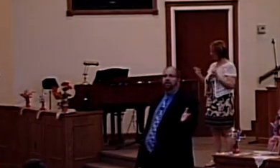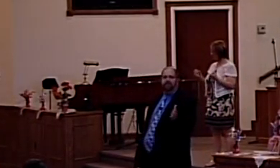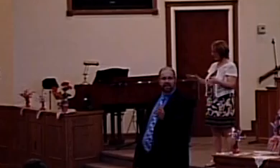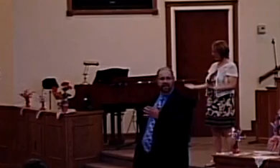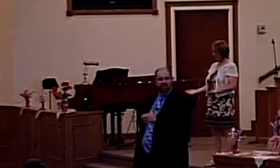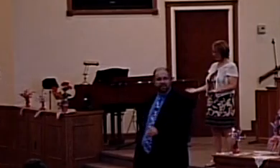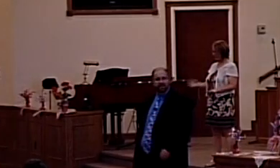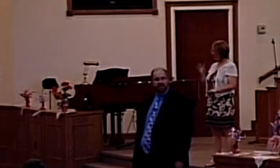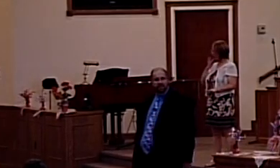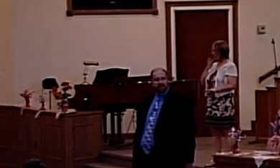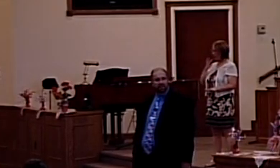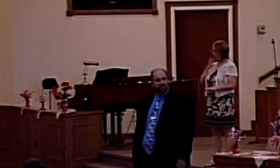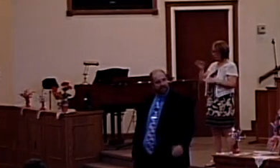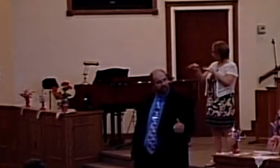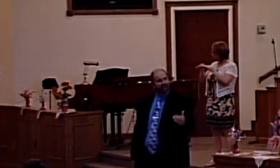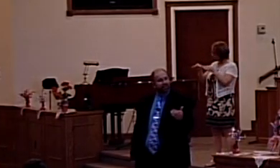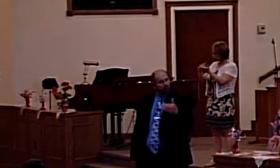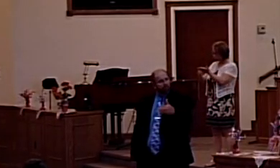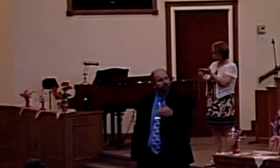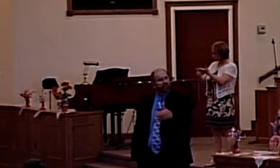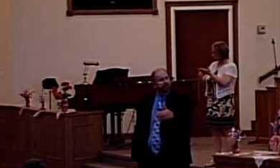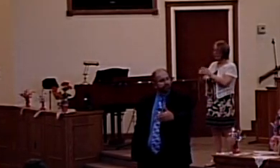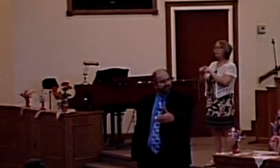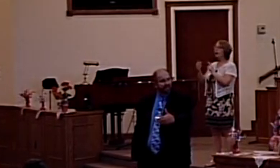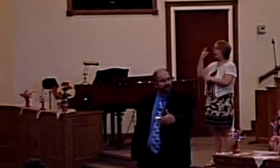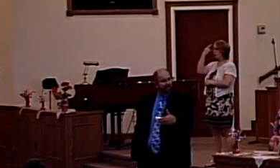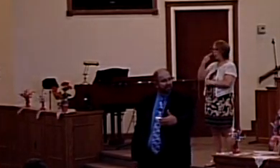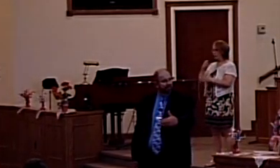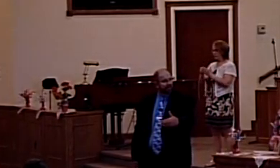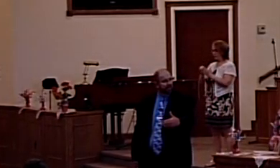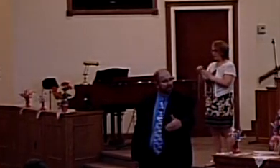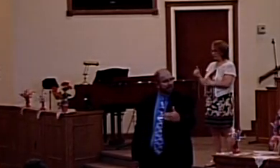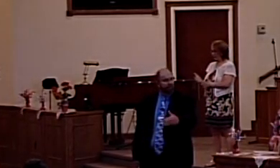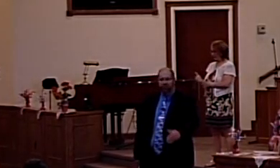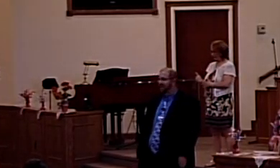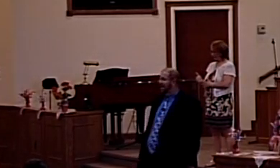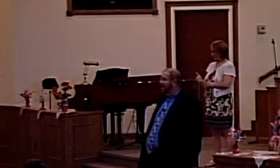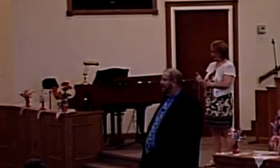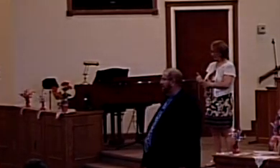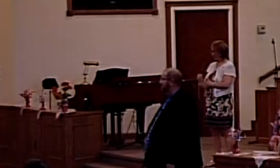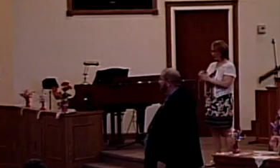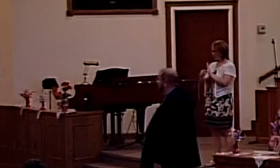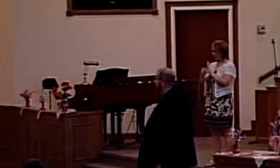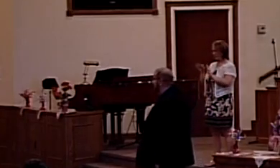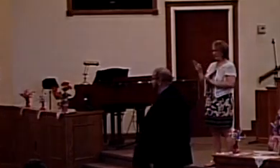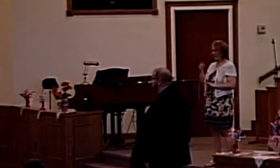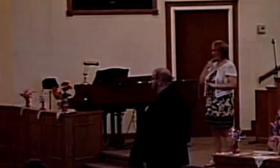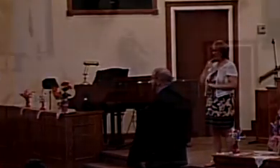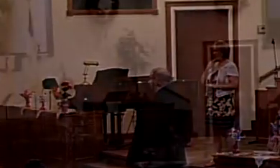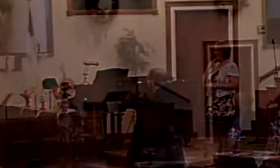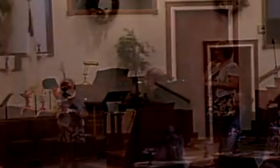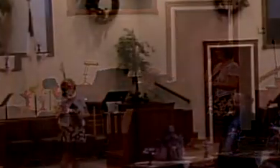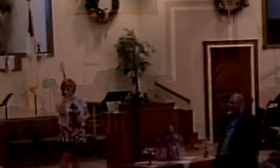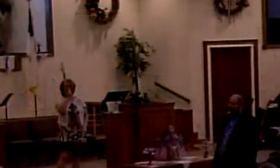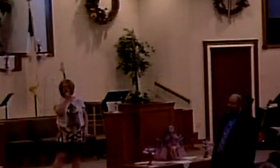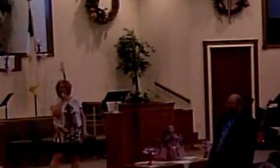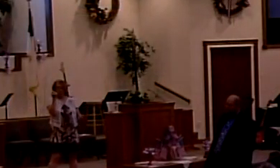all those things. But then we got to Romans chapter 10. In verse 9 there, and it says, if we confess with our